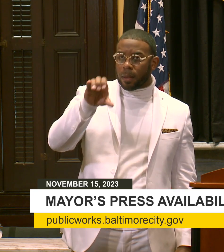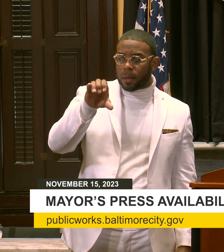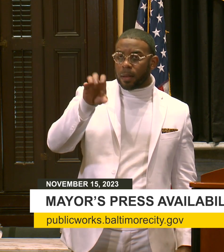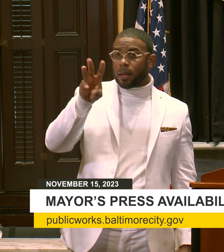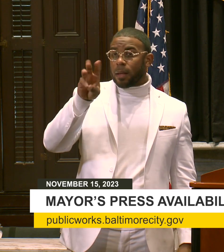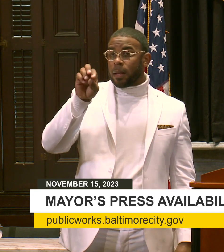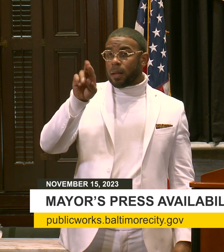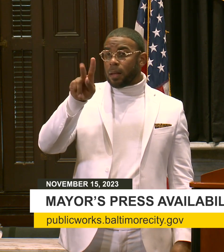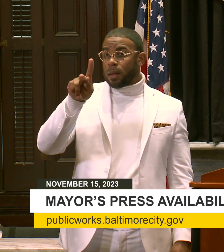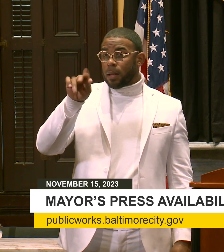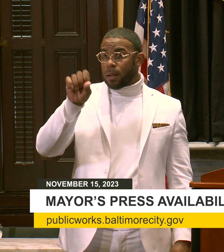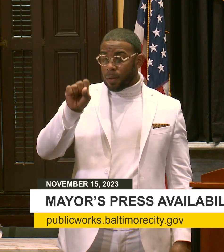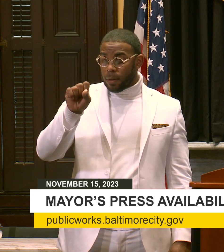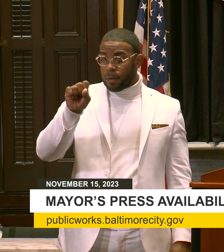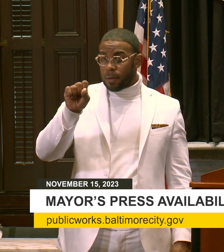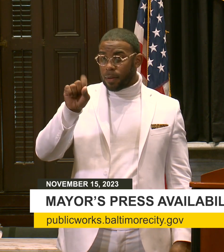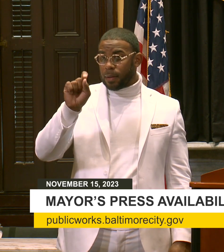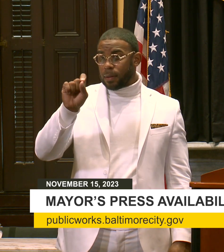publicworks.baltimorecity.gov. Again, that's